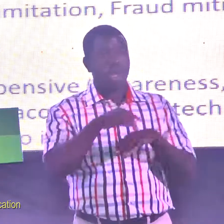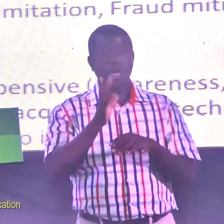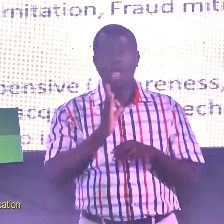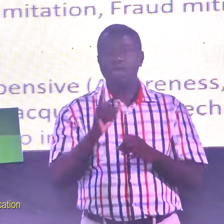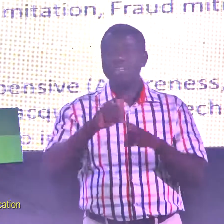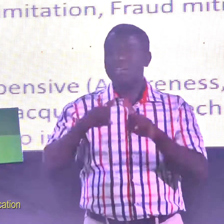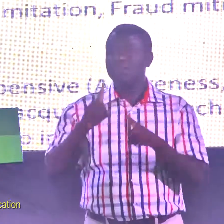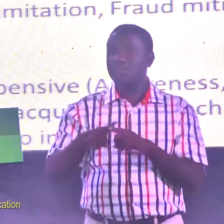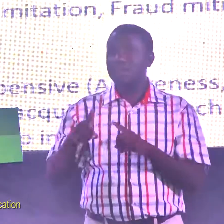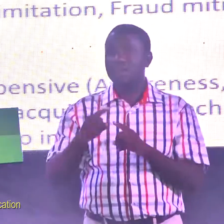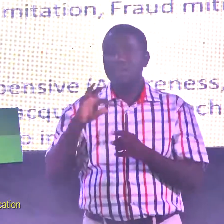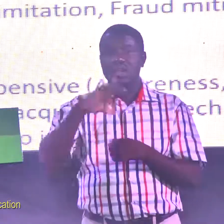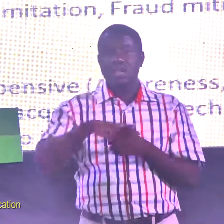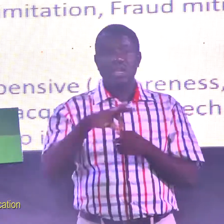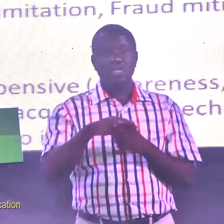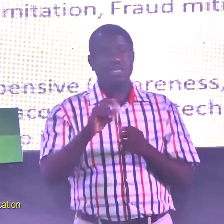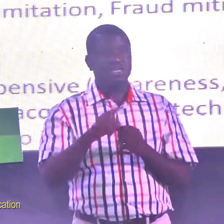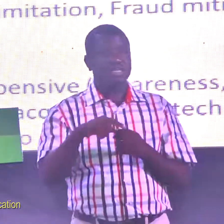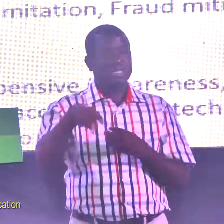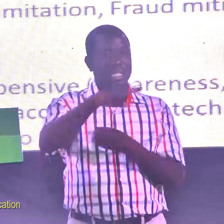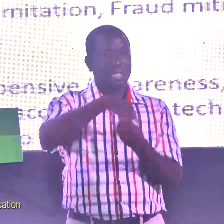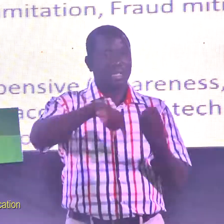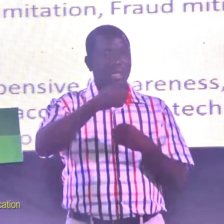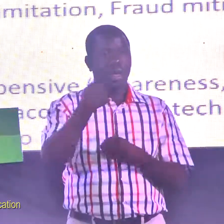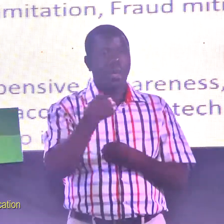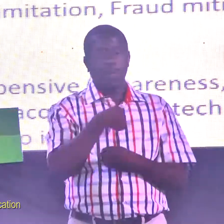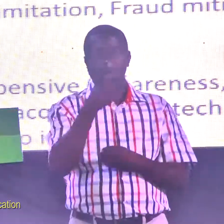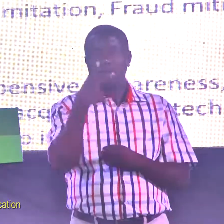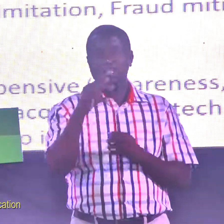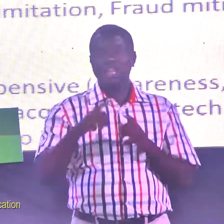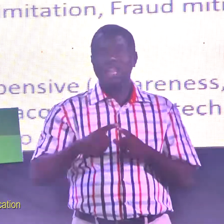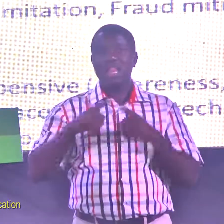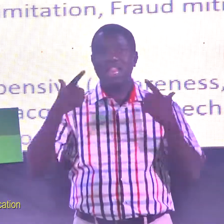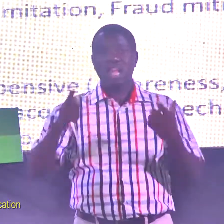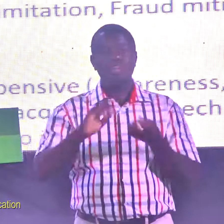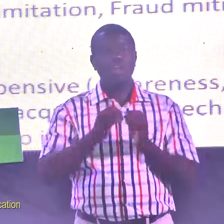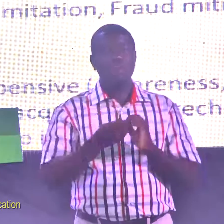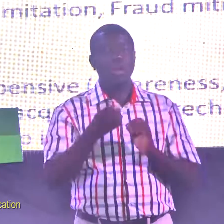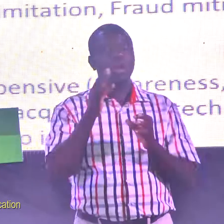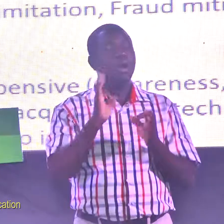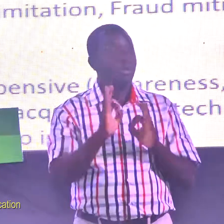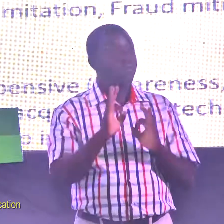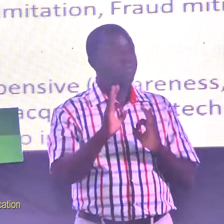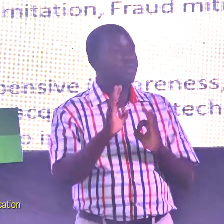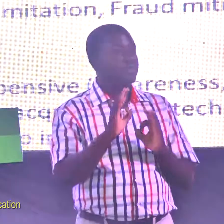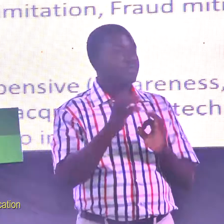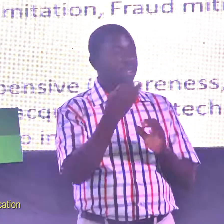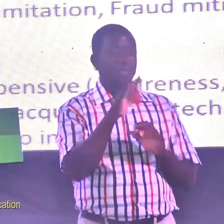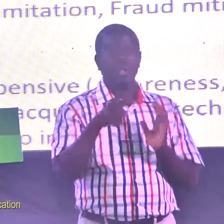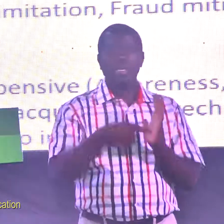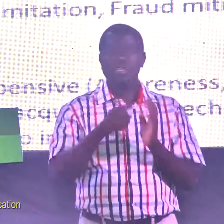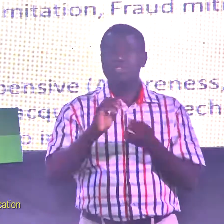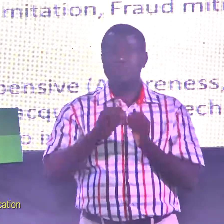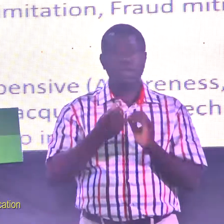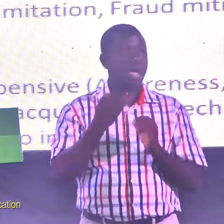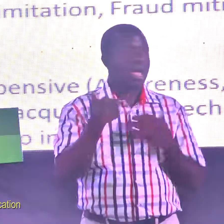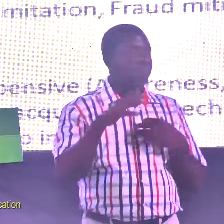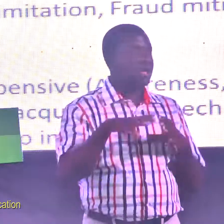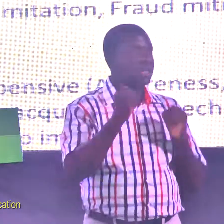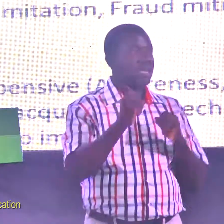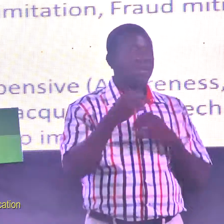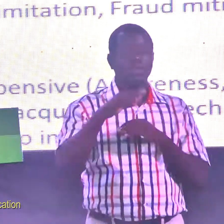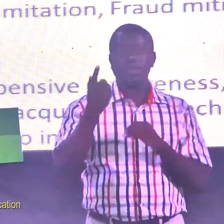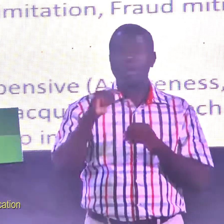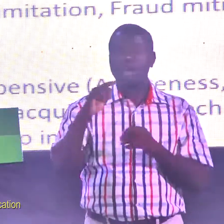electoral cycles, we'll be able to see that a huge chunk of that time is taken up by the voter